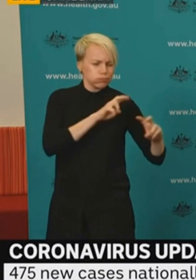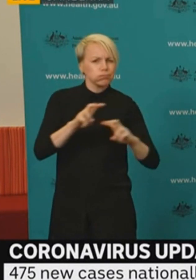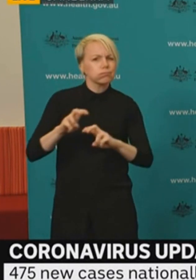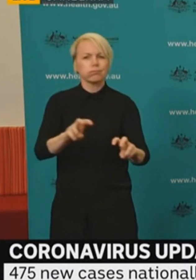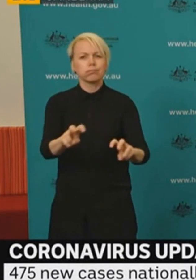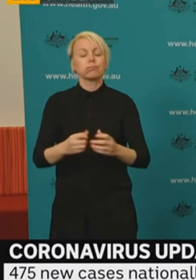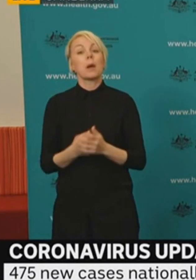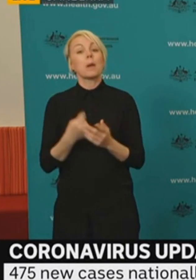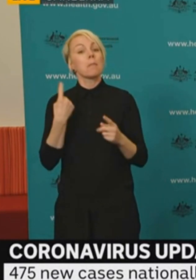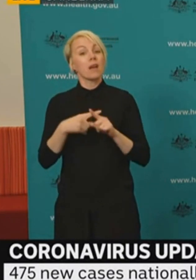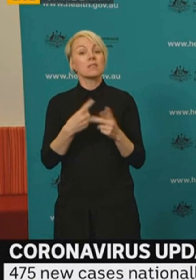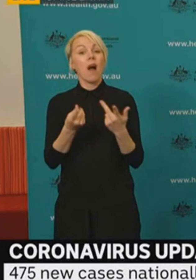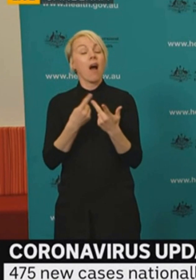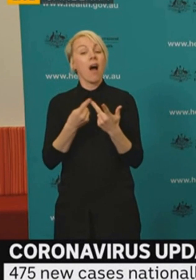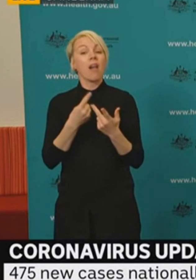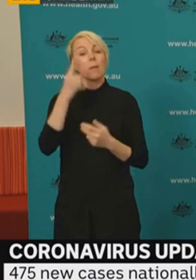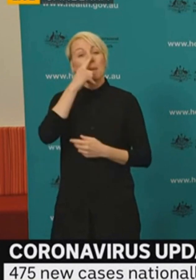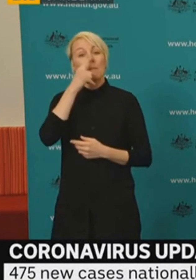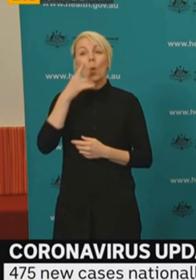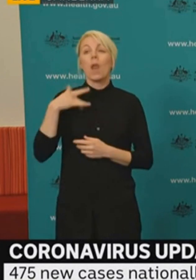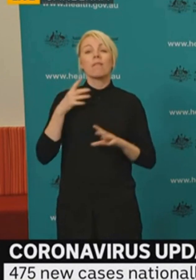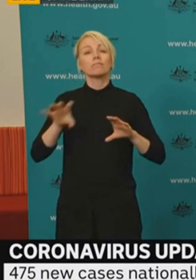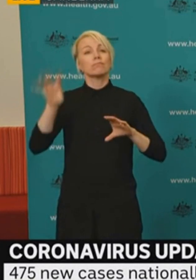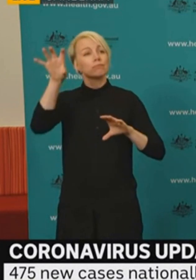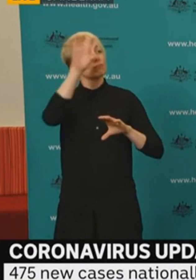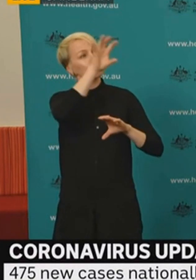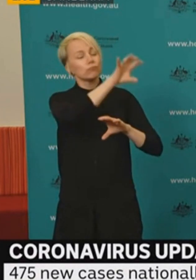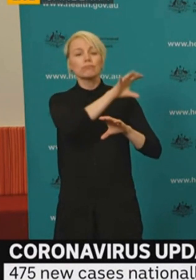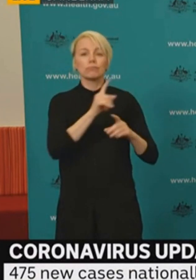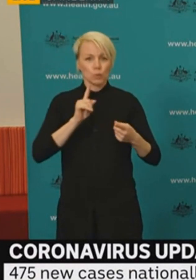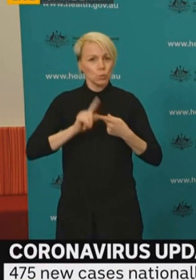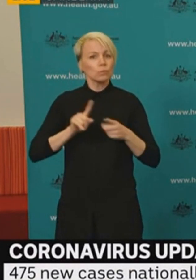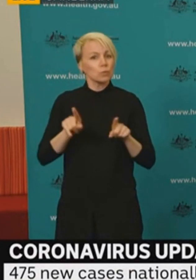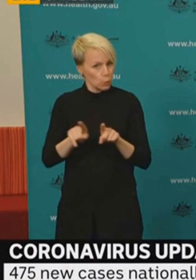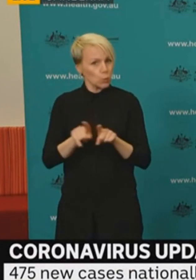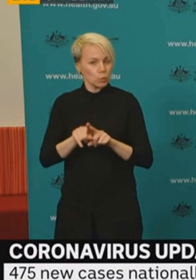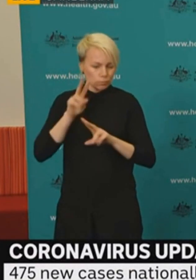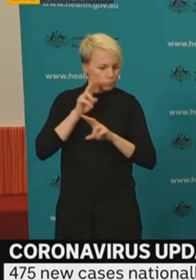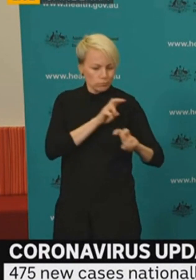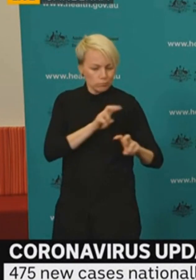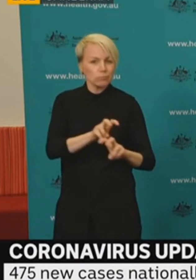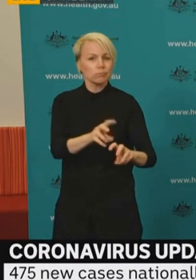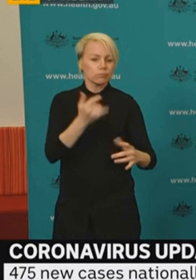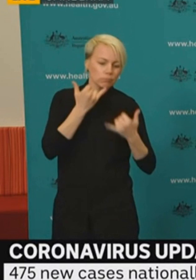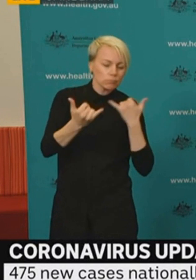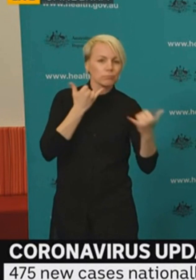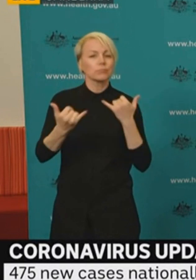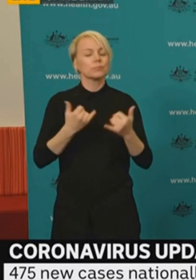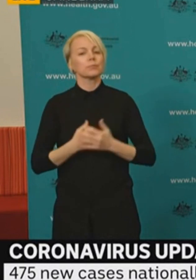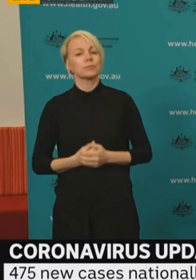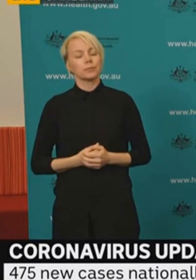assisted remotely by colleagues and public health officials around the country. And additionally,